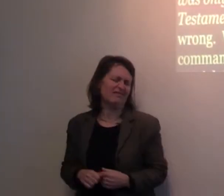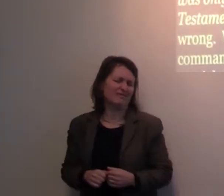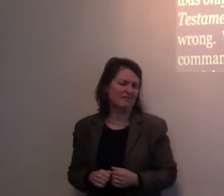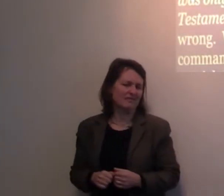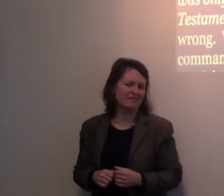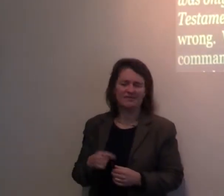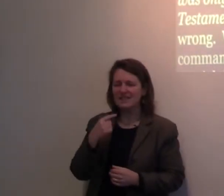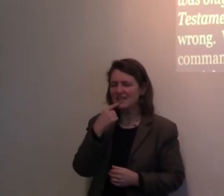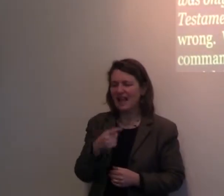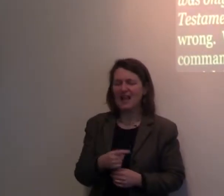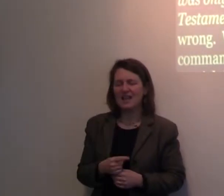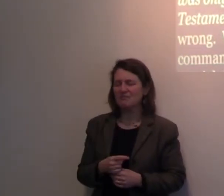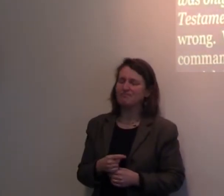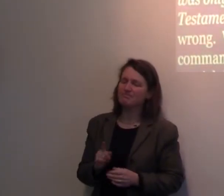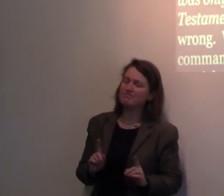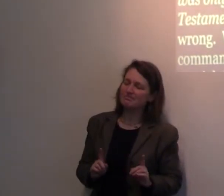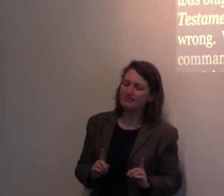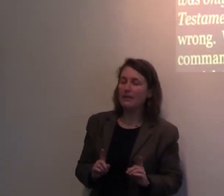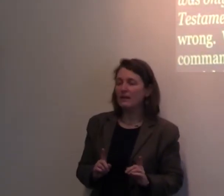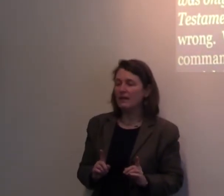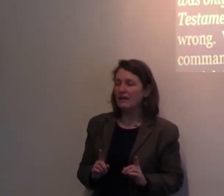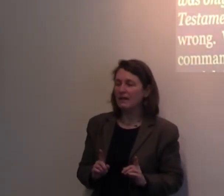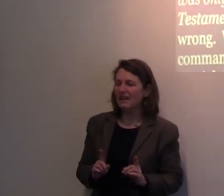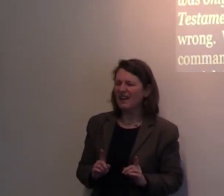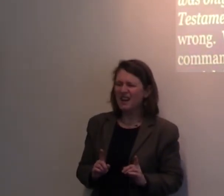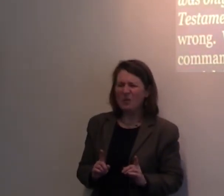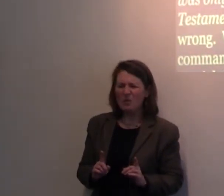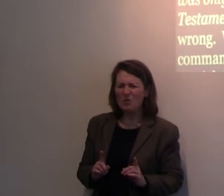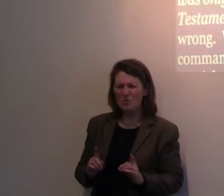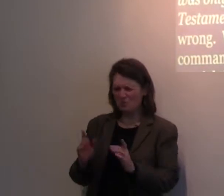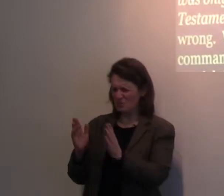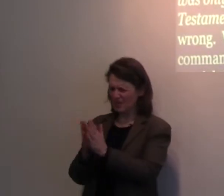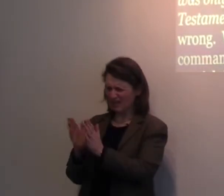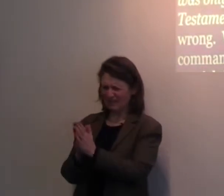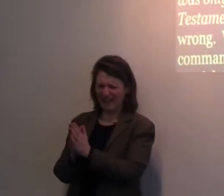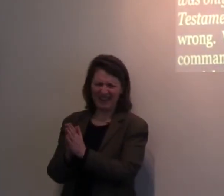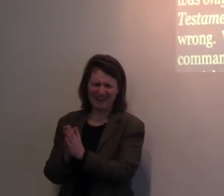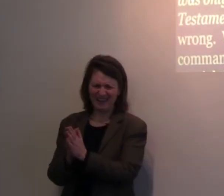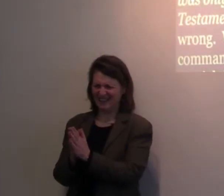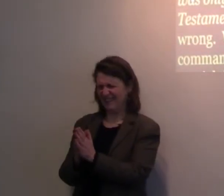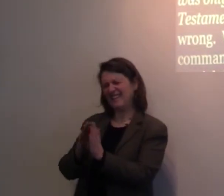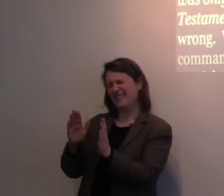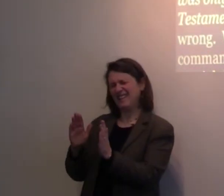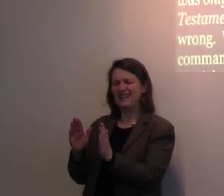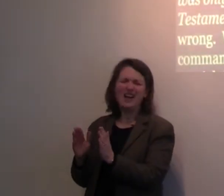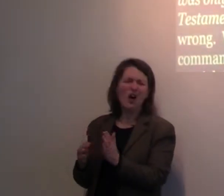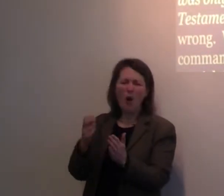They say, quote, that was only important in the Old Testament times, not